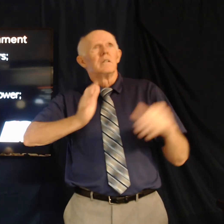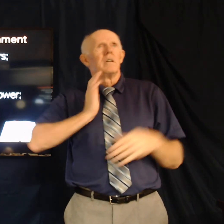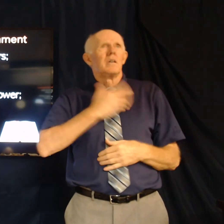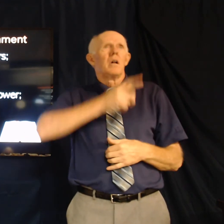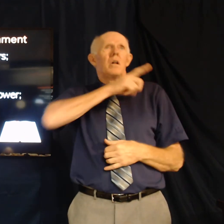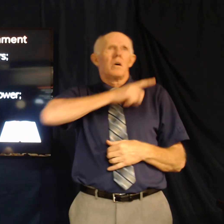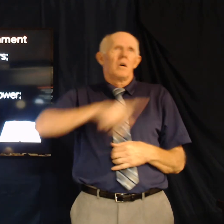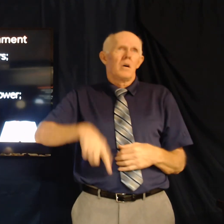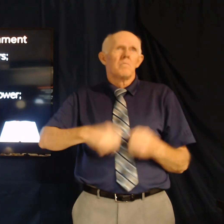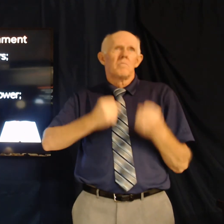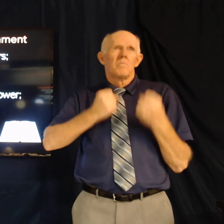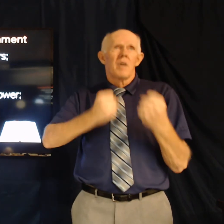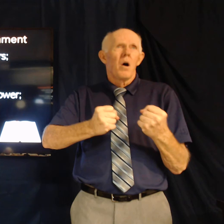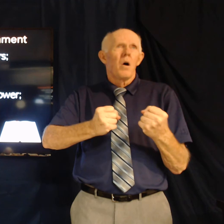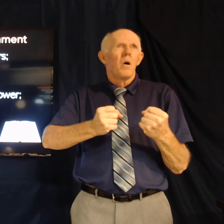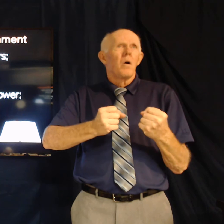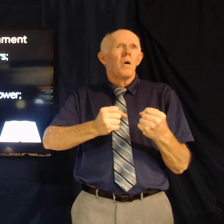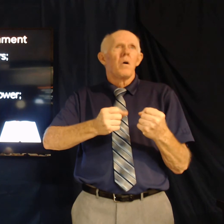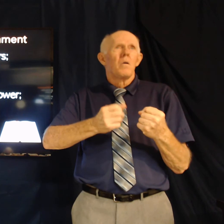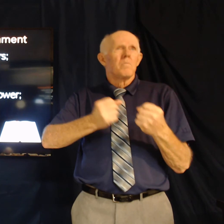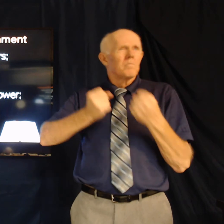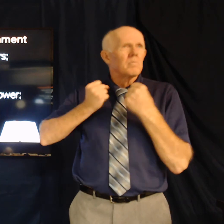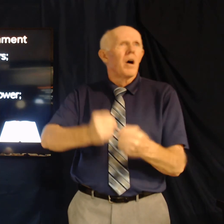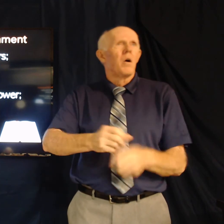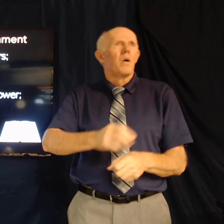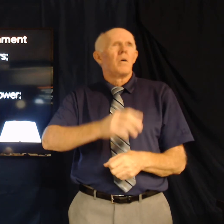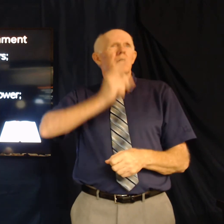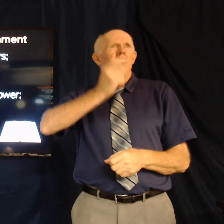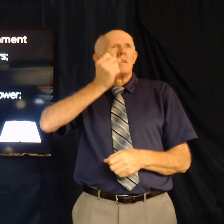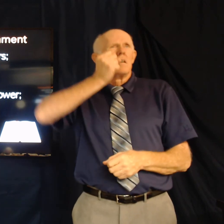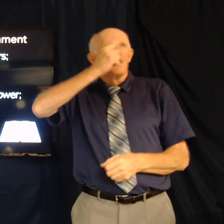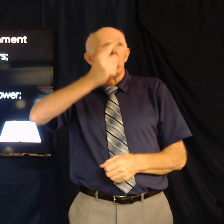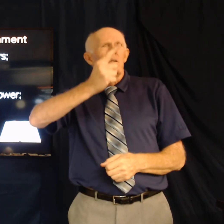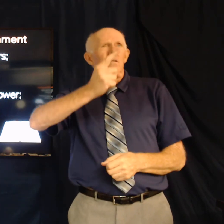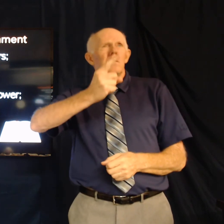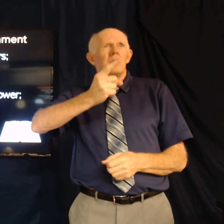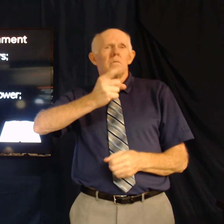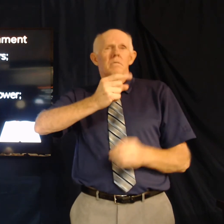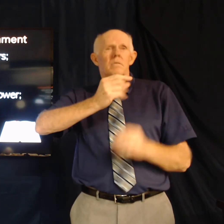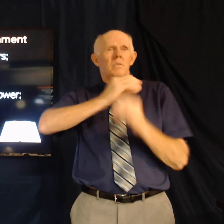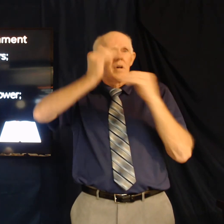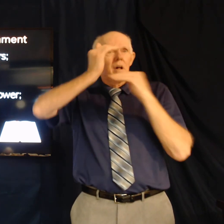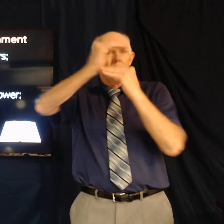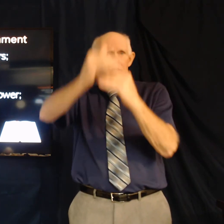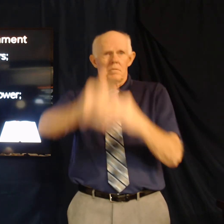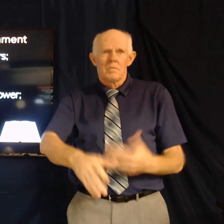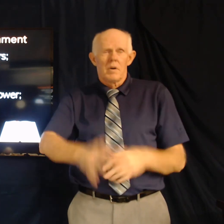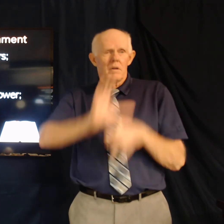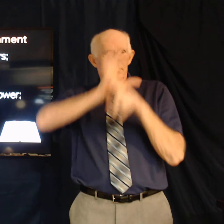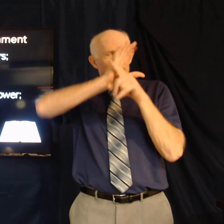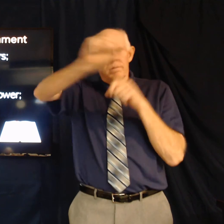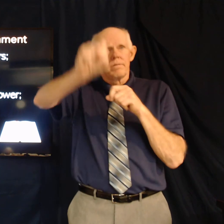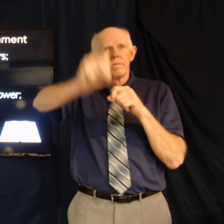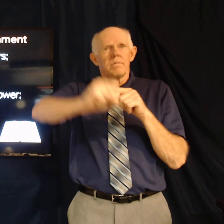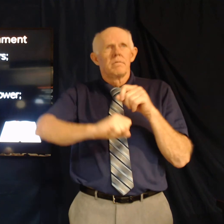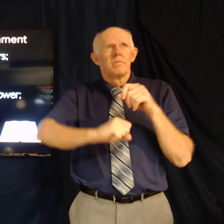Great is our Lord, and mighty in power. His understanding is infinite.